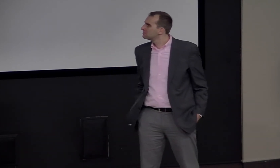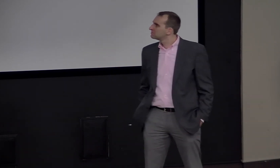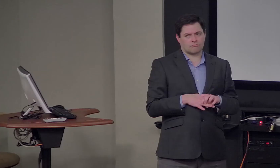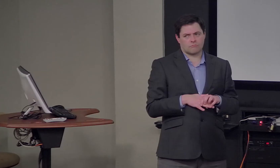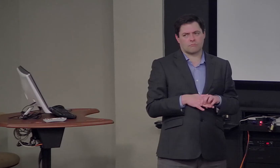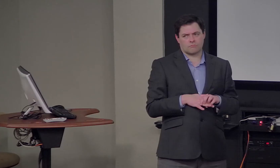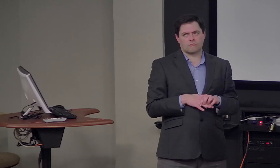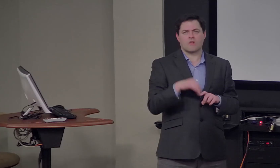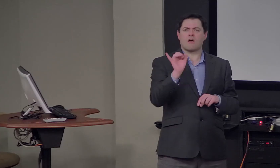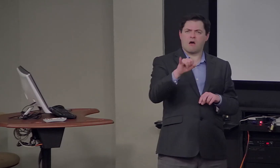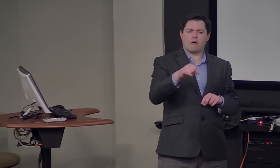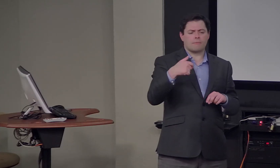learning?